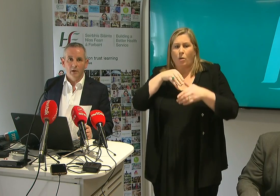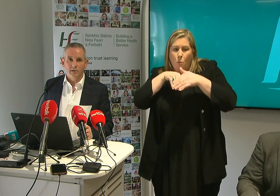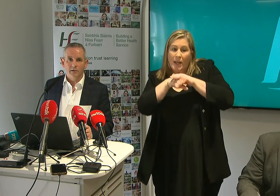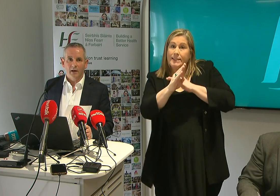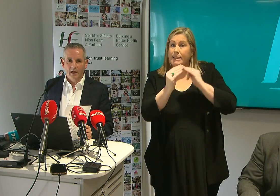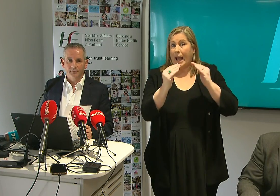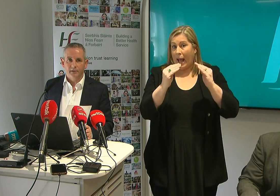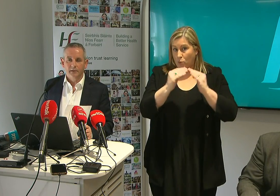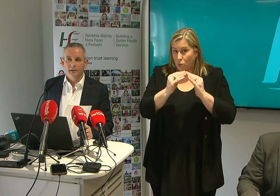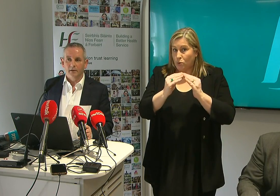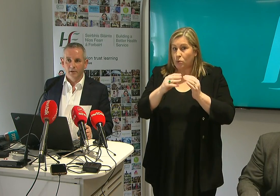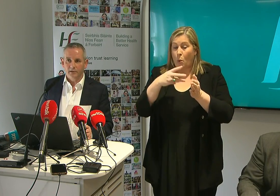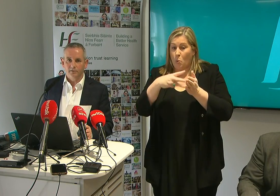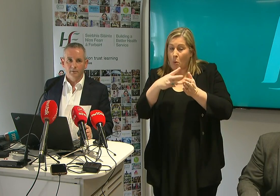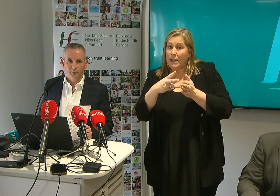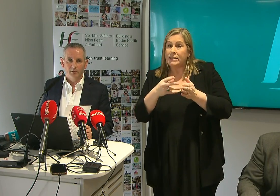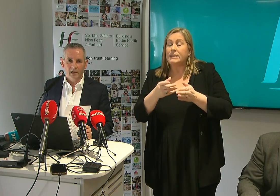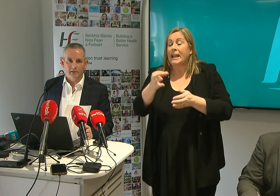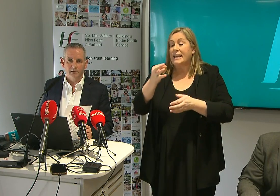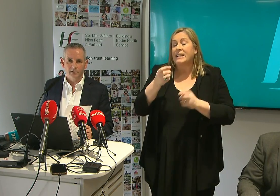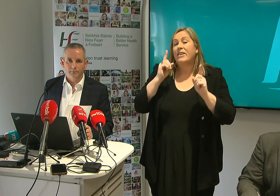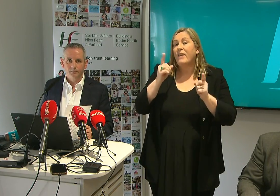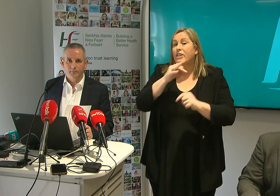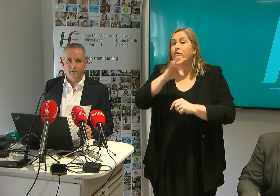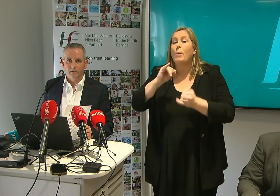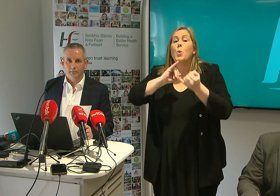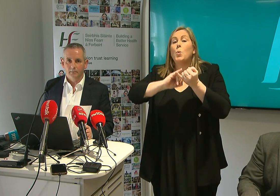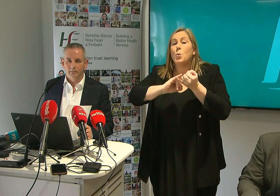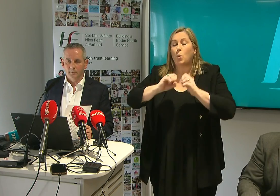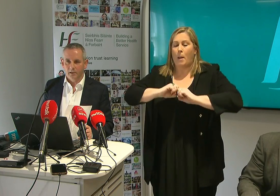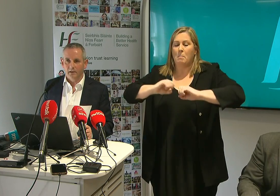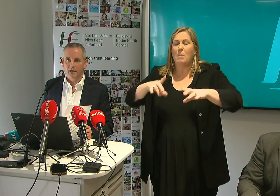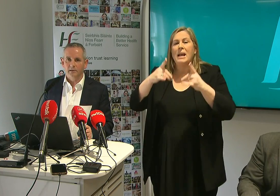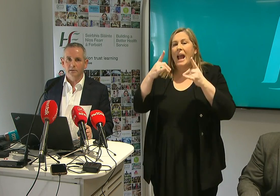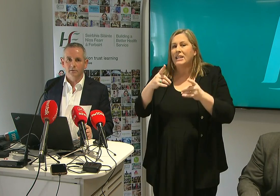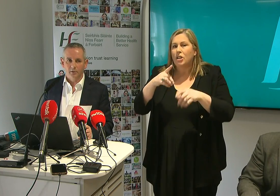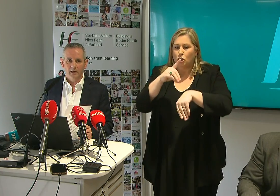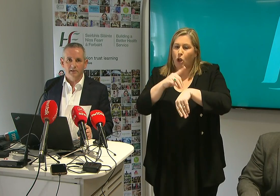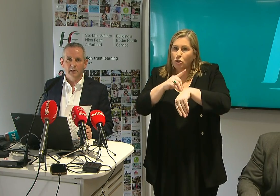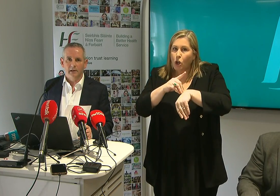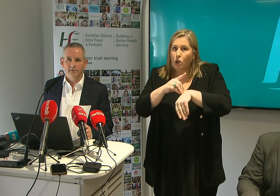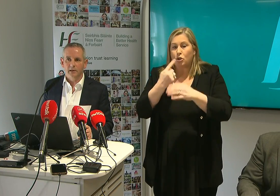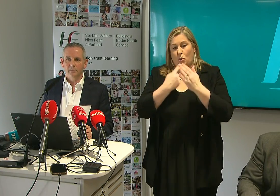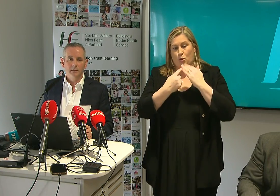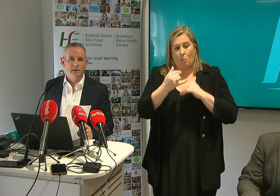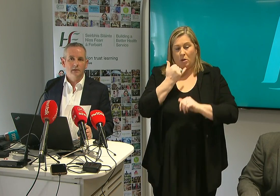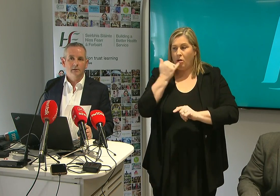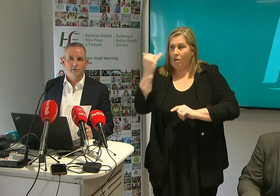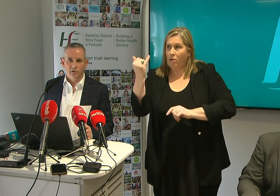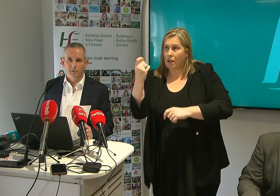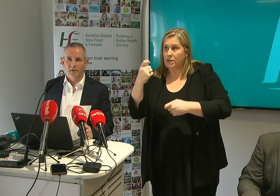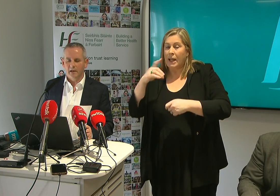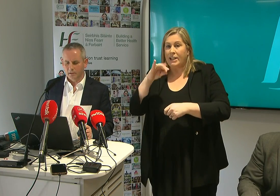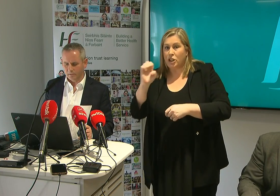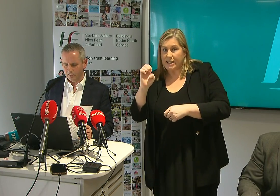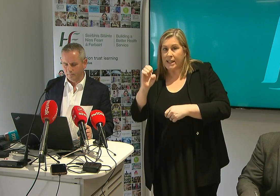do go out after advice from the public health doctors. So somebody contacts through our HSE live site,